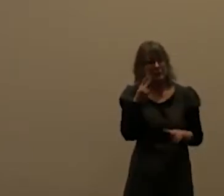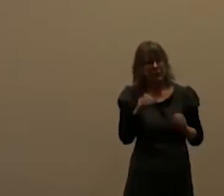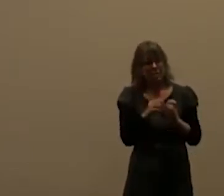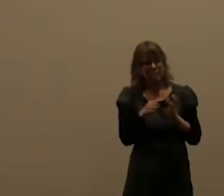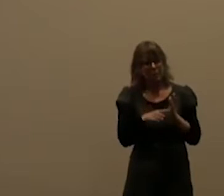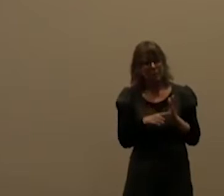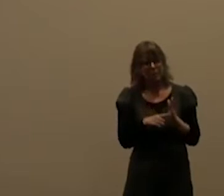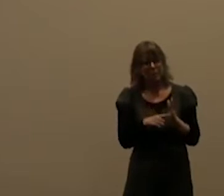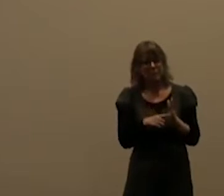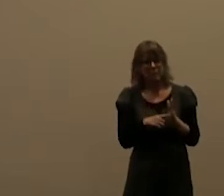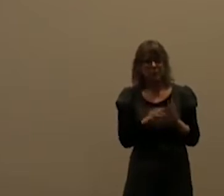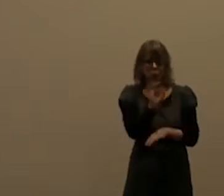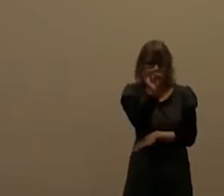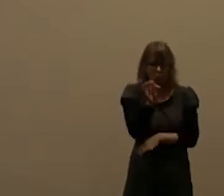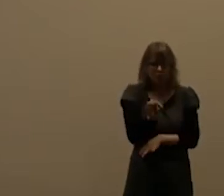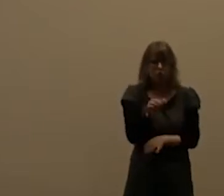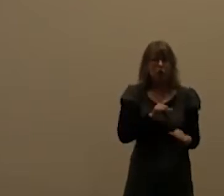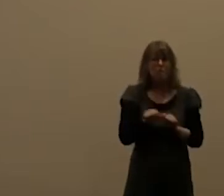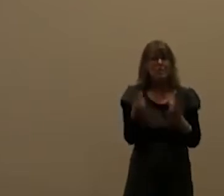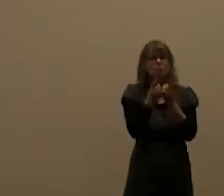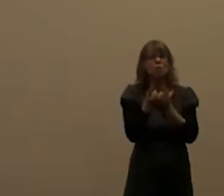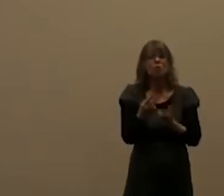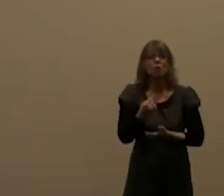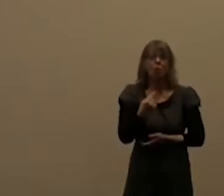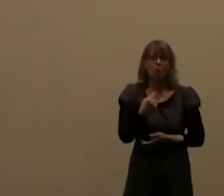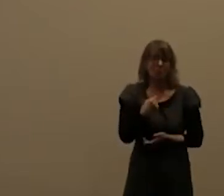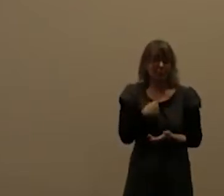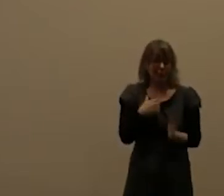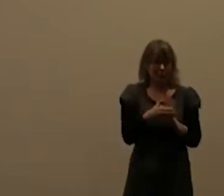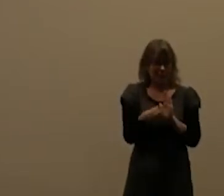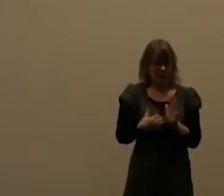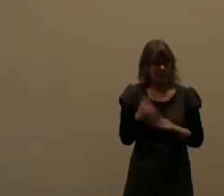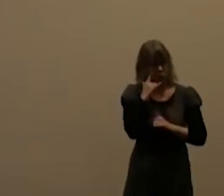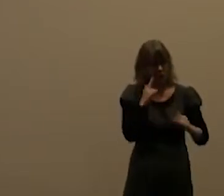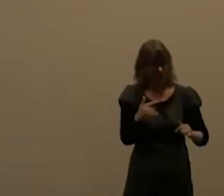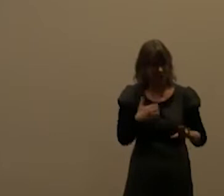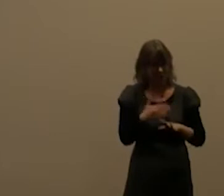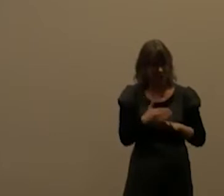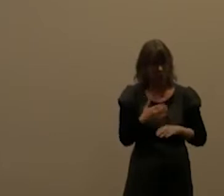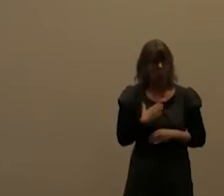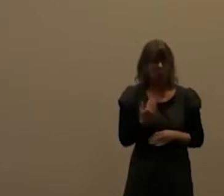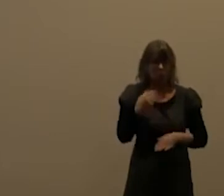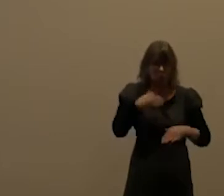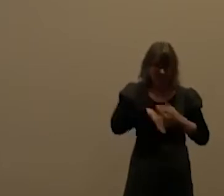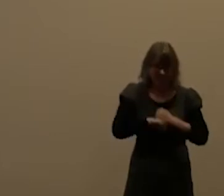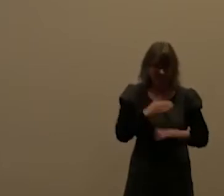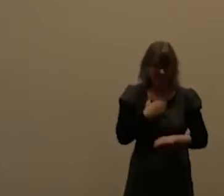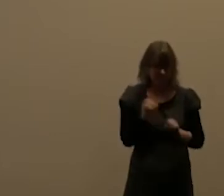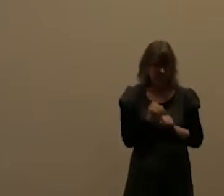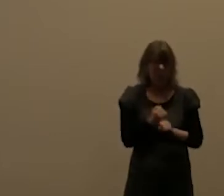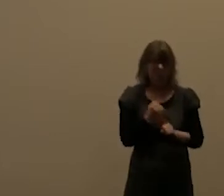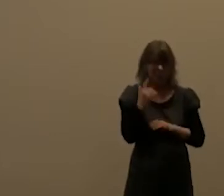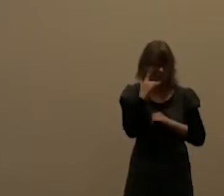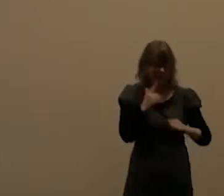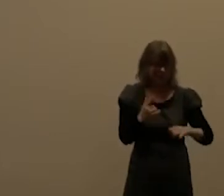is the question? What is the best product for me? Let's test this trigger topic here. So it has built-in testing on the left-hand side at the